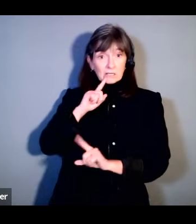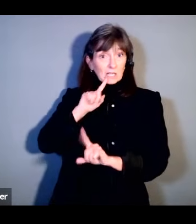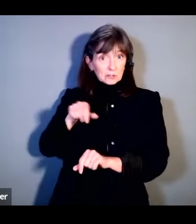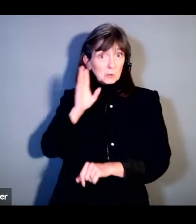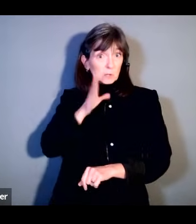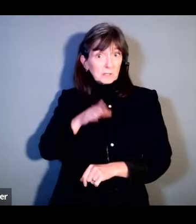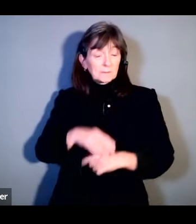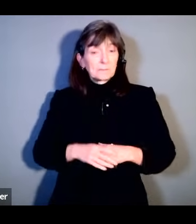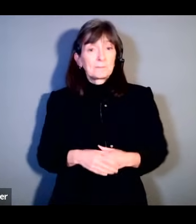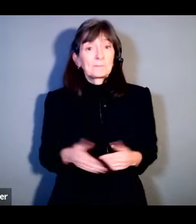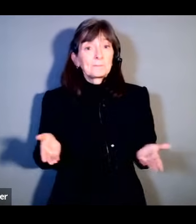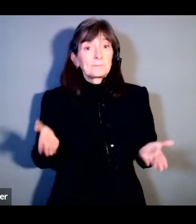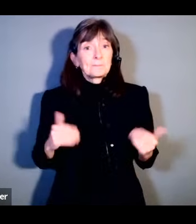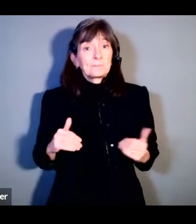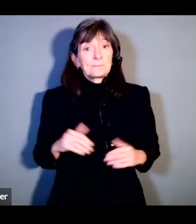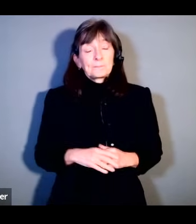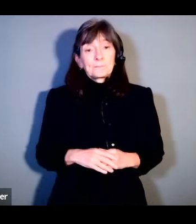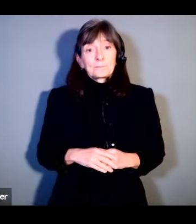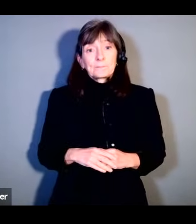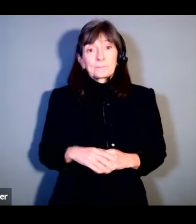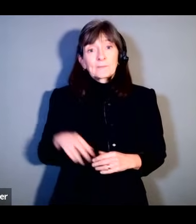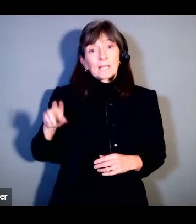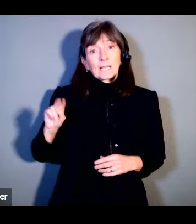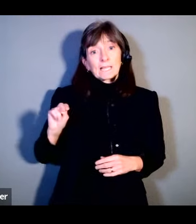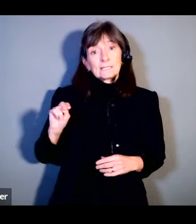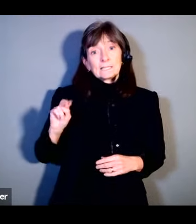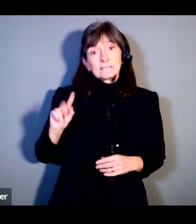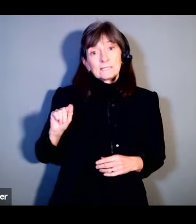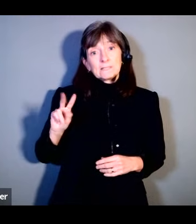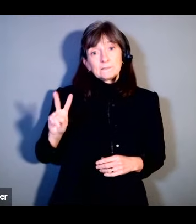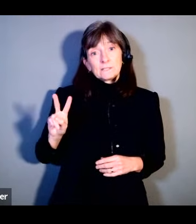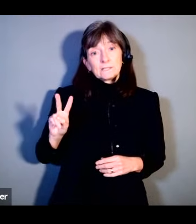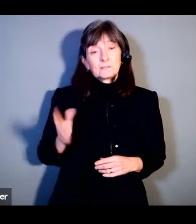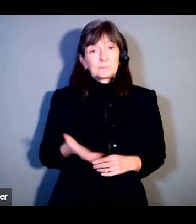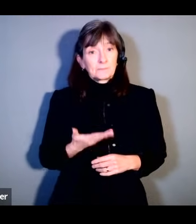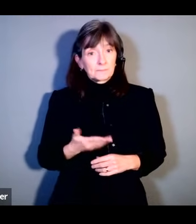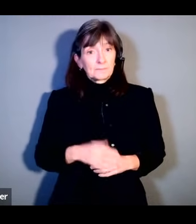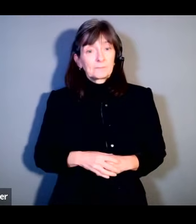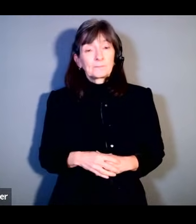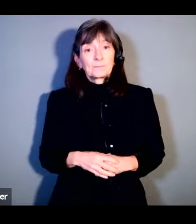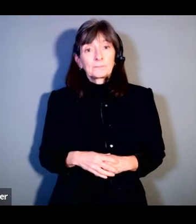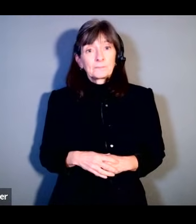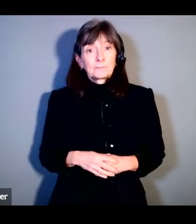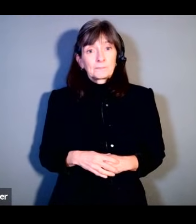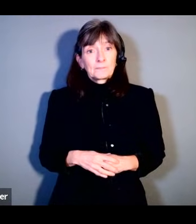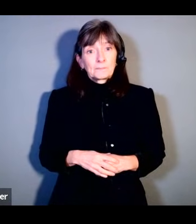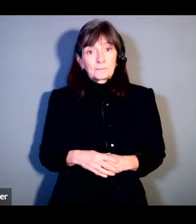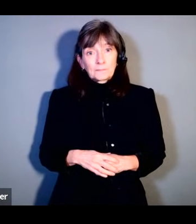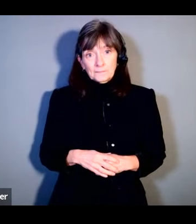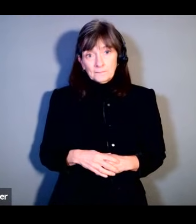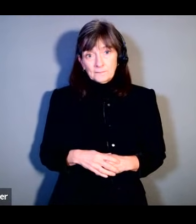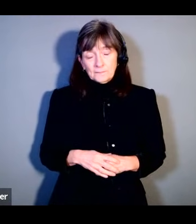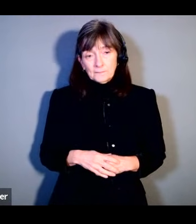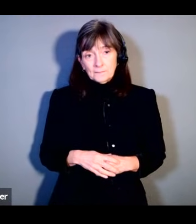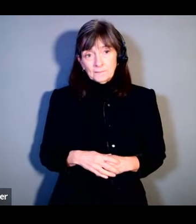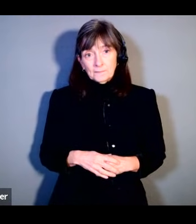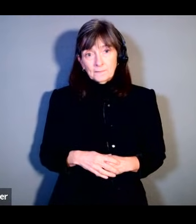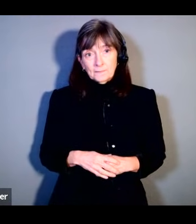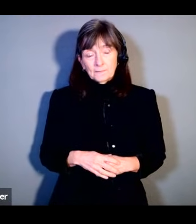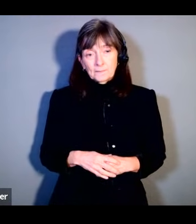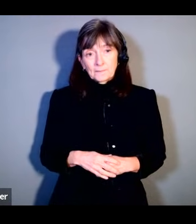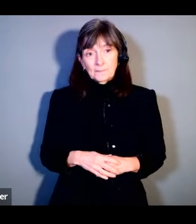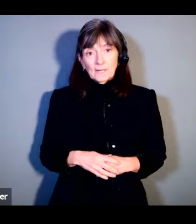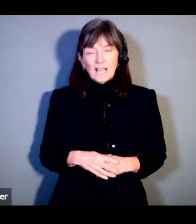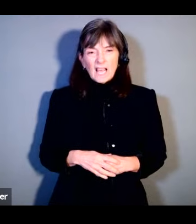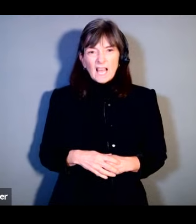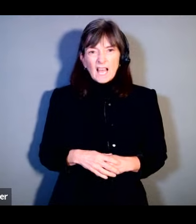Our next questions are from Jody Cook with NTV. Please go ahead. Thanks. Dr. Fitzgerald, I guess it would be fair to say we're pretty lucky